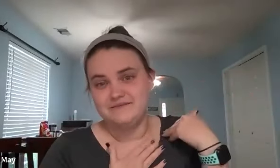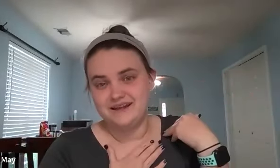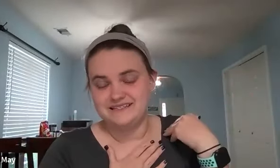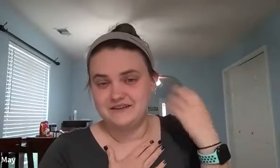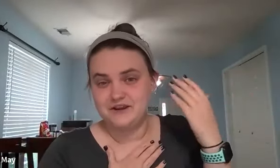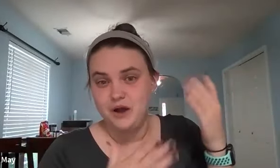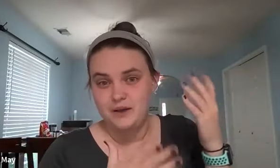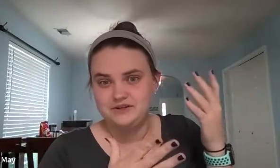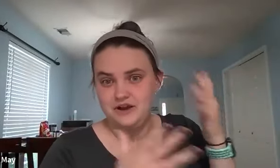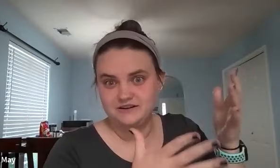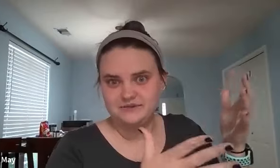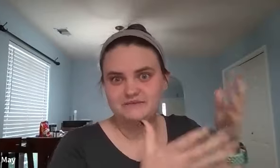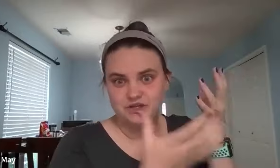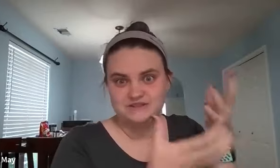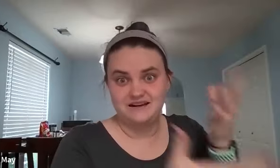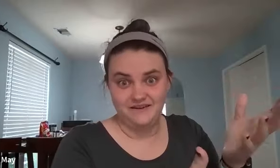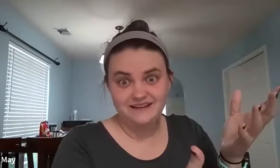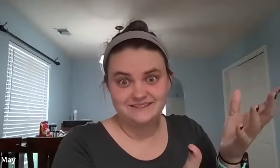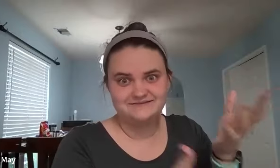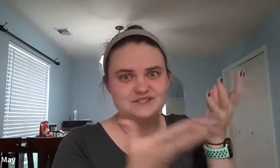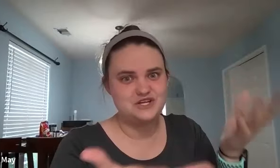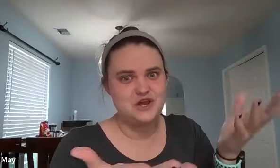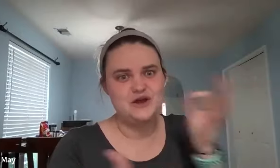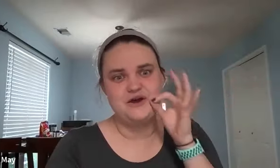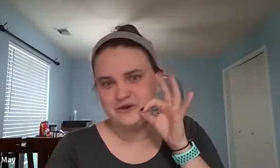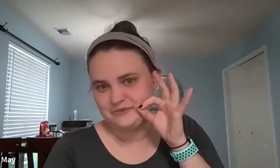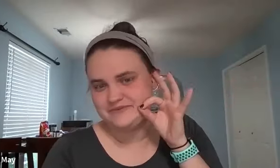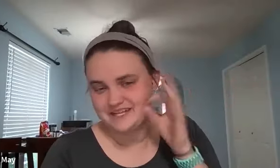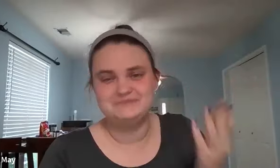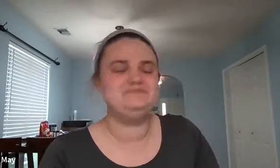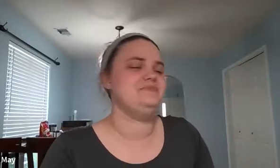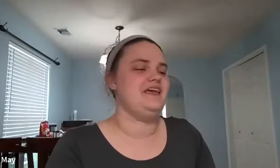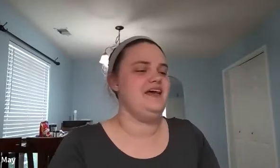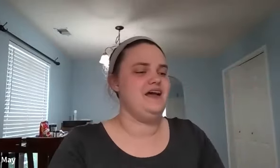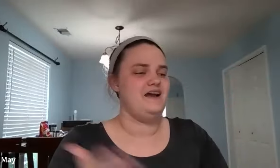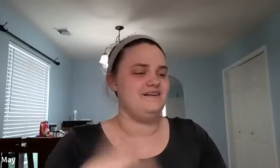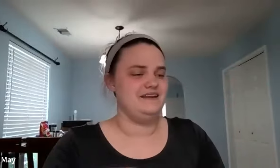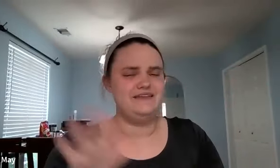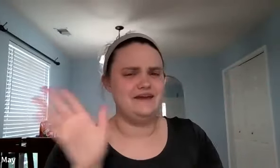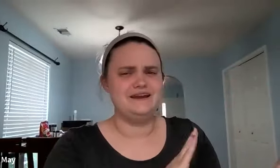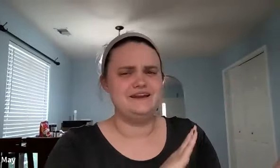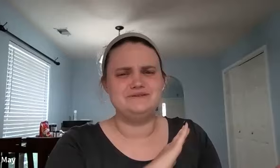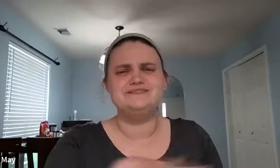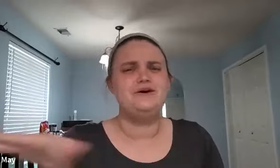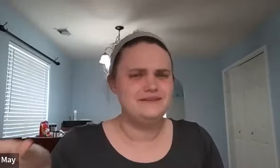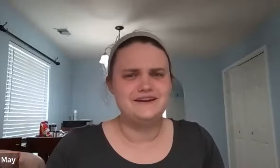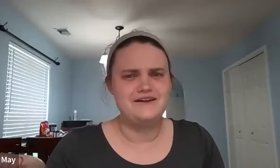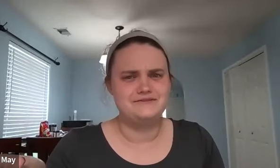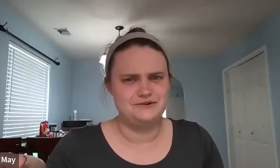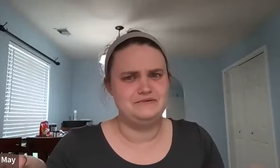mind is like a very popular condiment. We use that a lot. So ketchup. All right. And that one, I know it's totally not a fruit